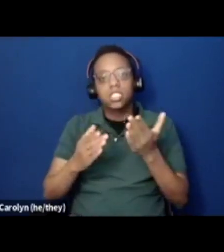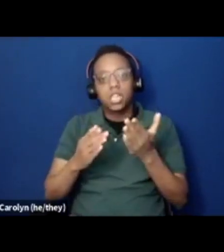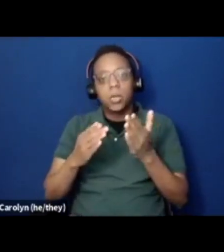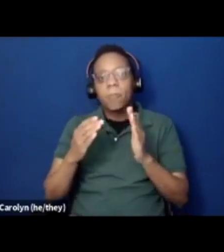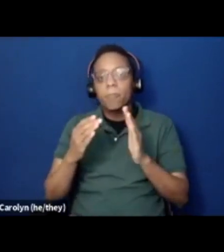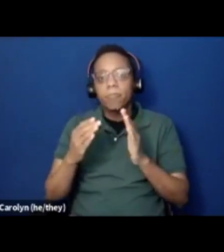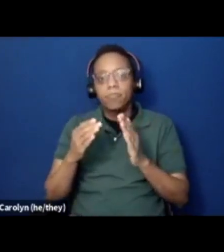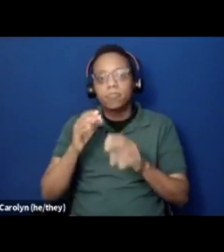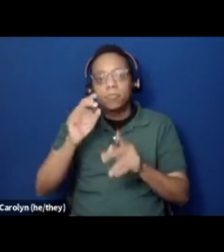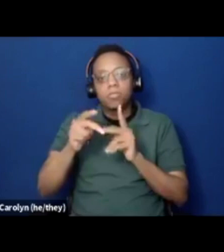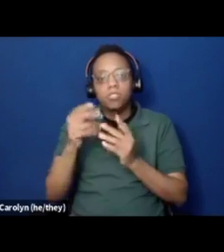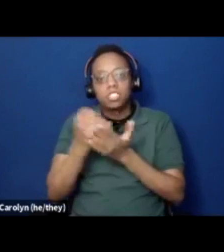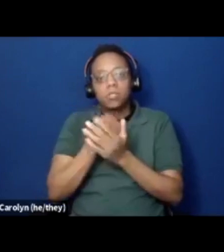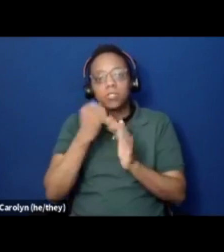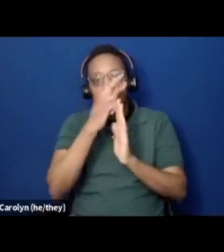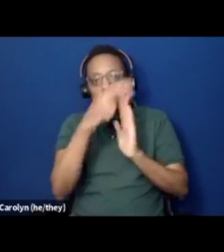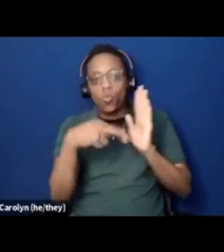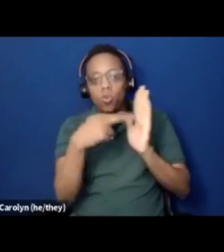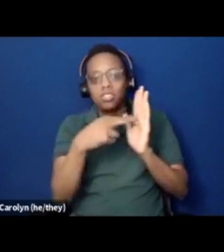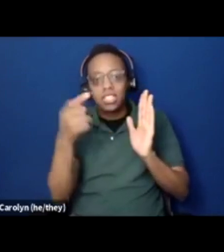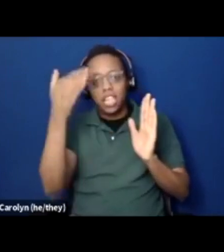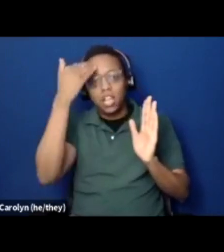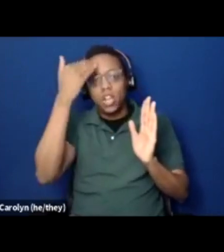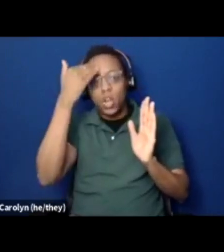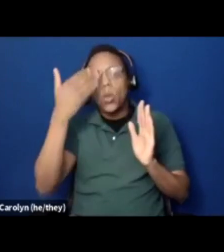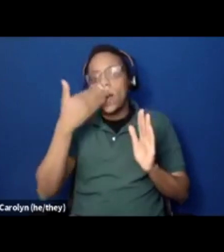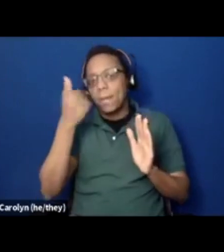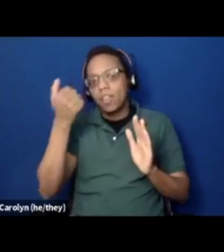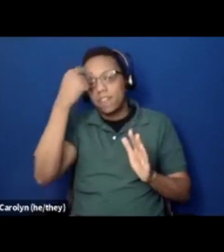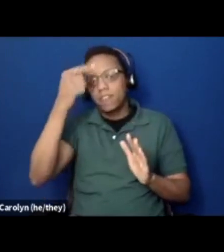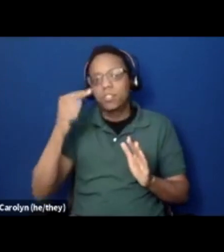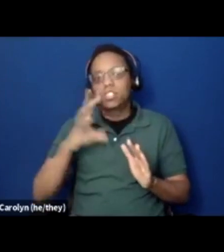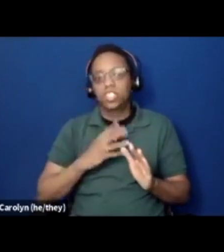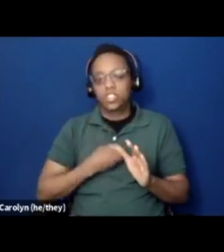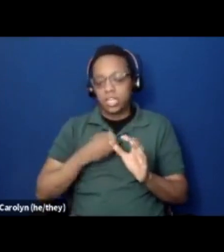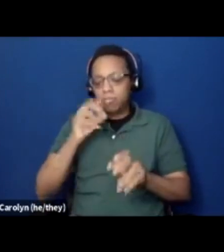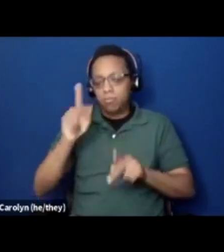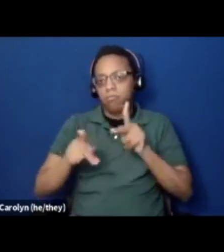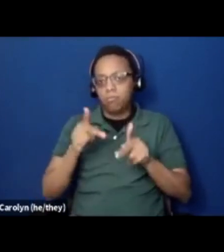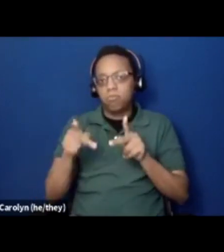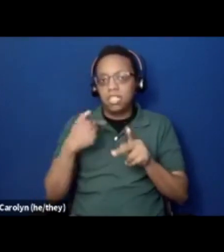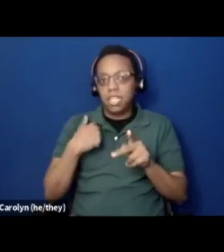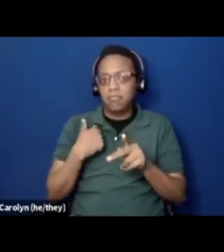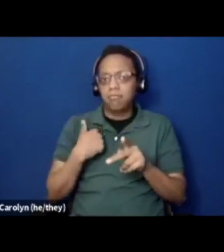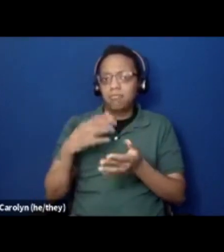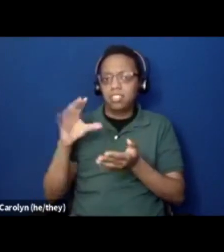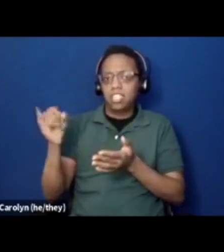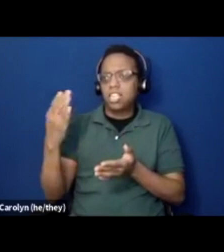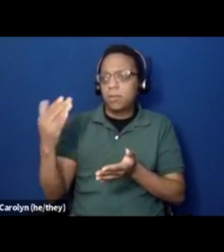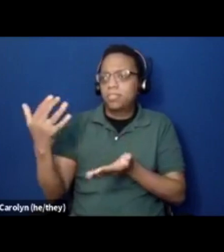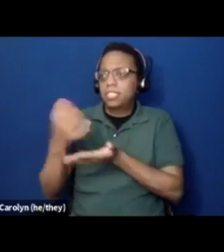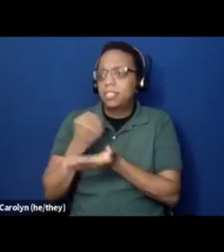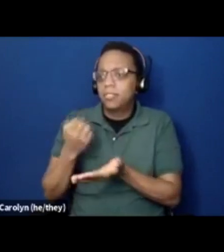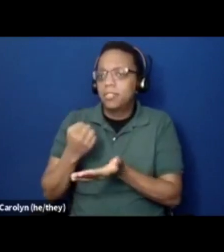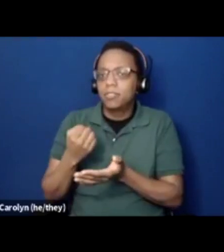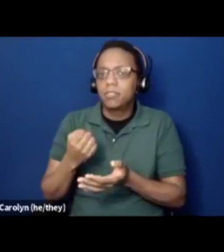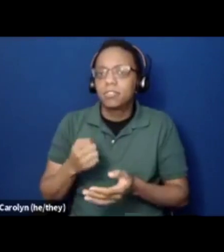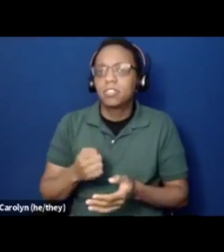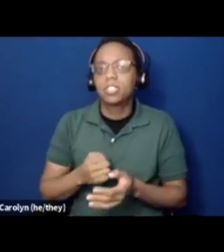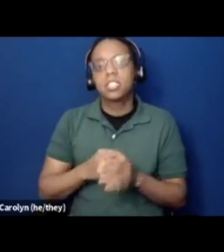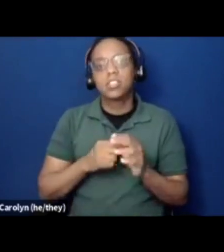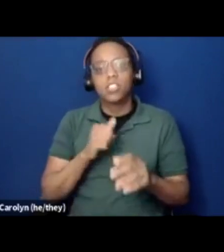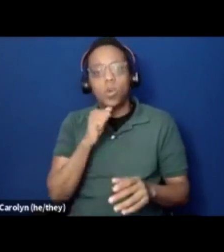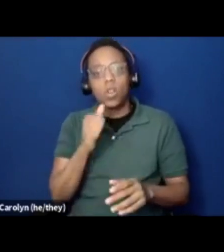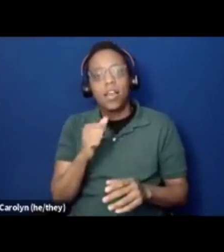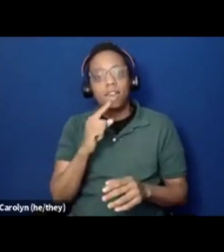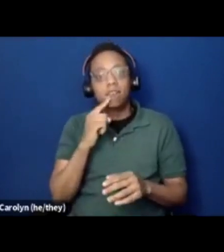trans folks. And we see that a lot, where people who do not necessarily have a genuine connection to a certain community, but